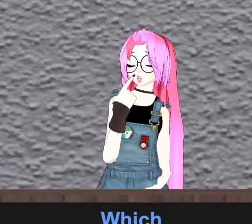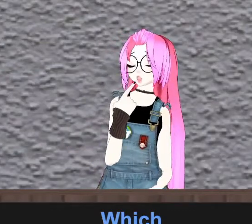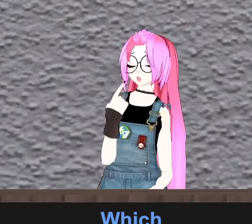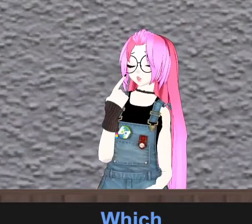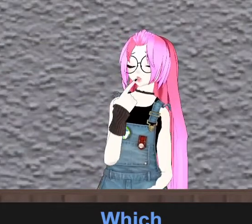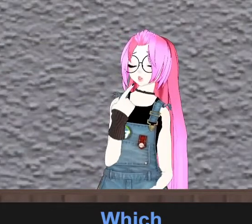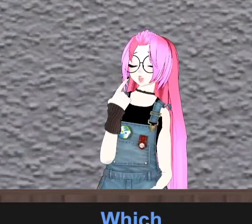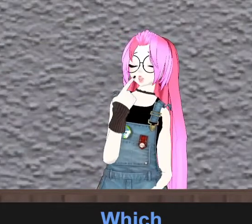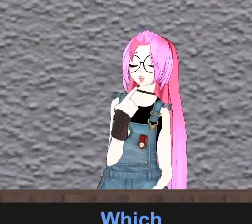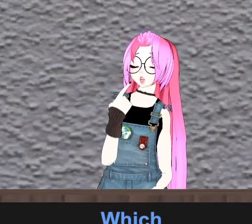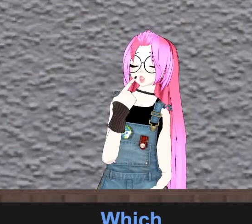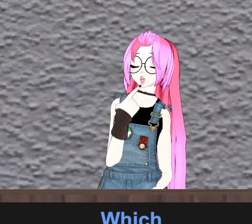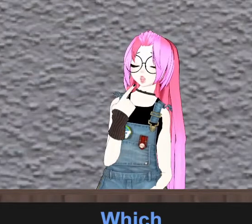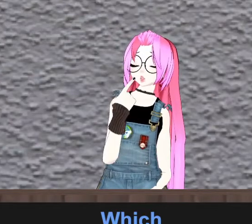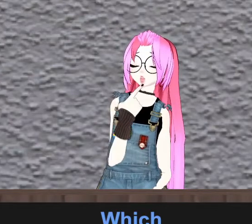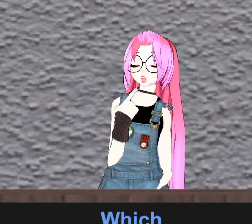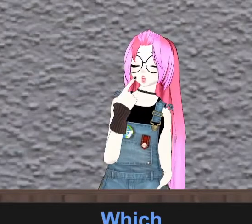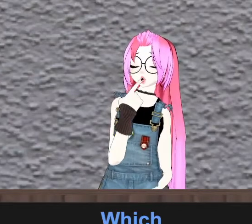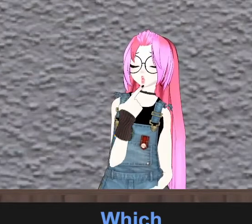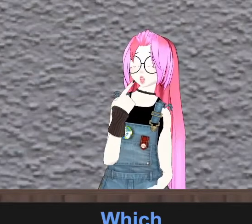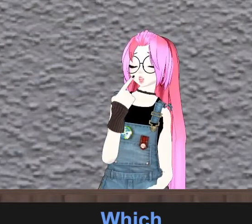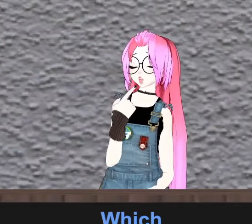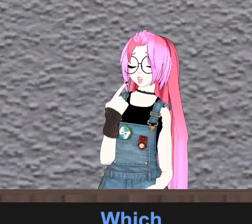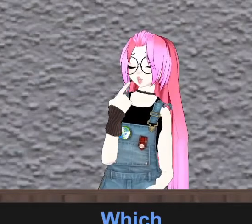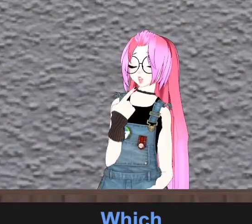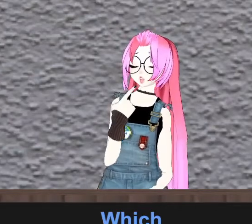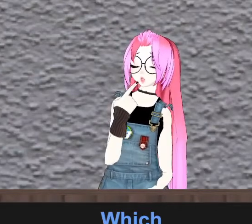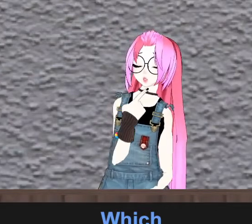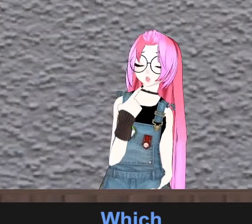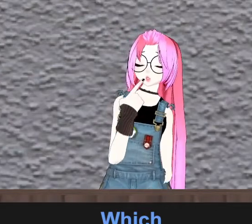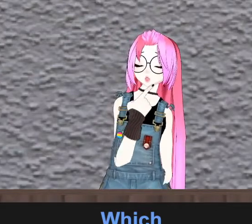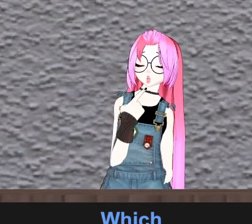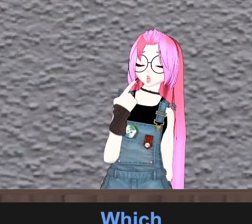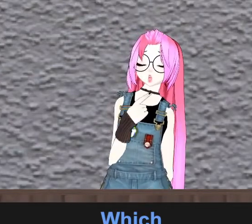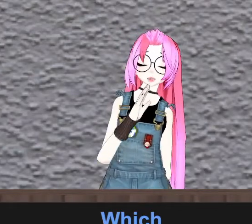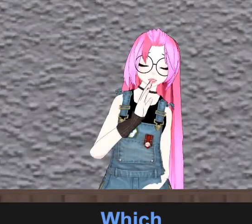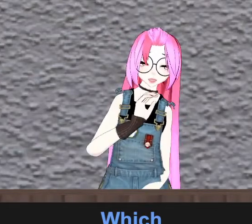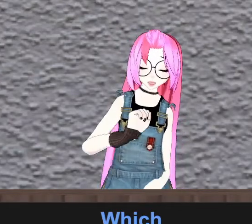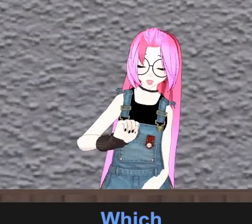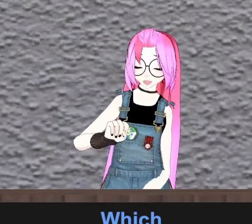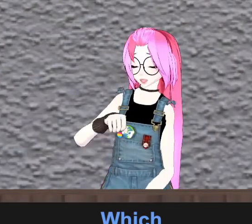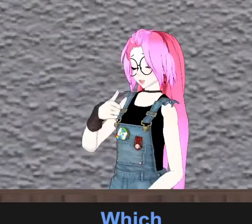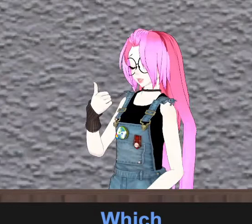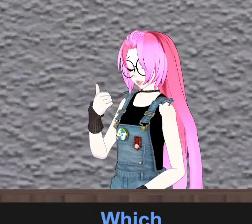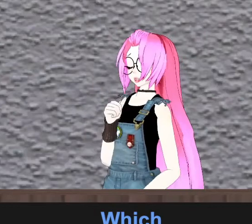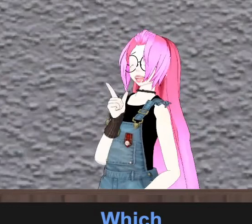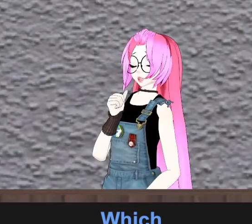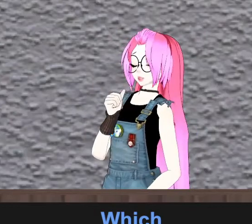it's this. It's a circle around your lip or chin area. Who. So this is an old version of who.